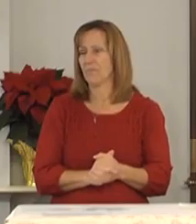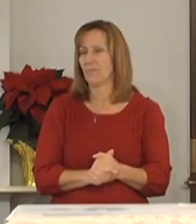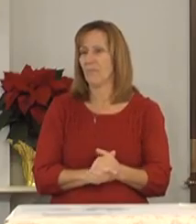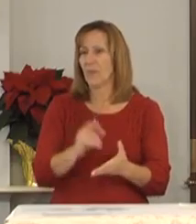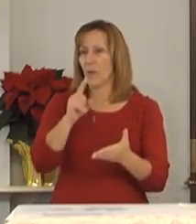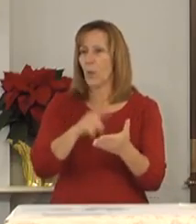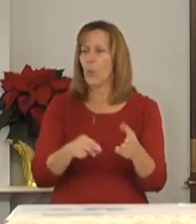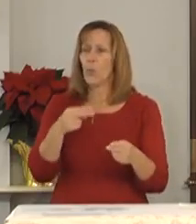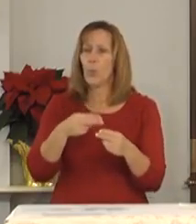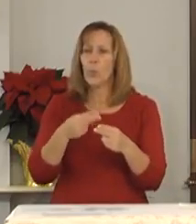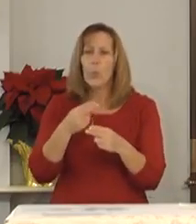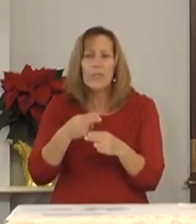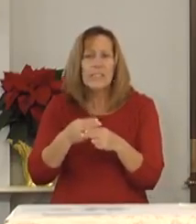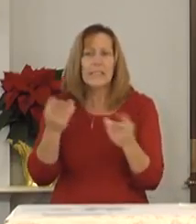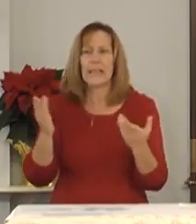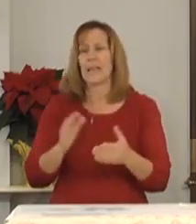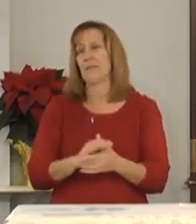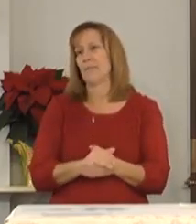What's in a name?